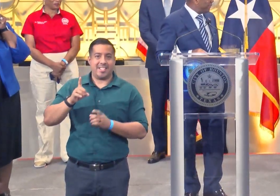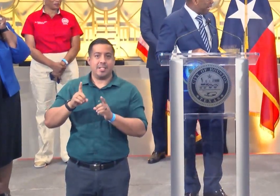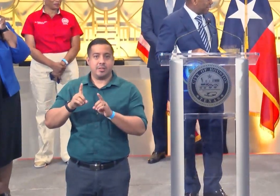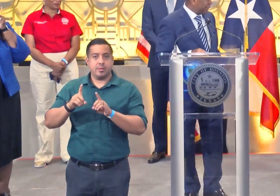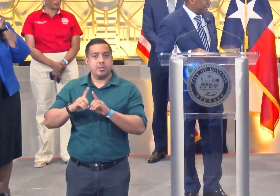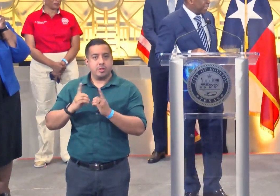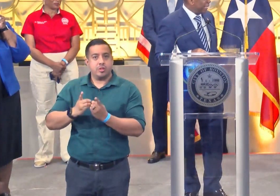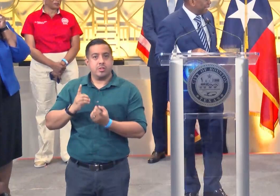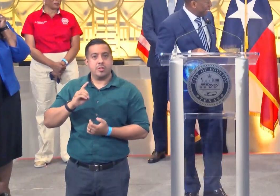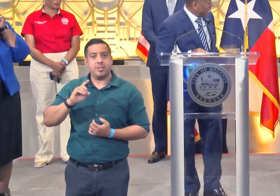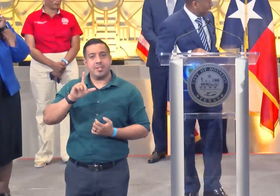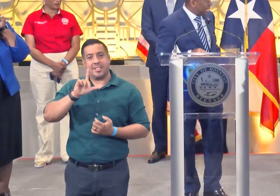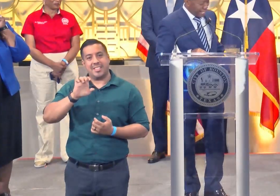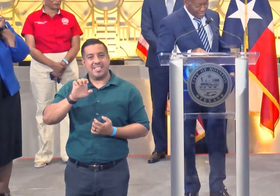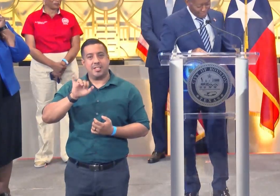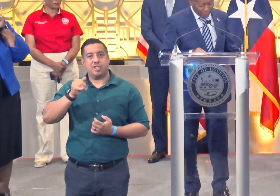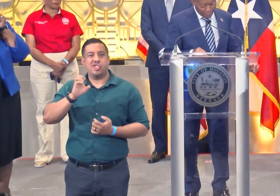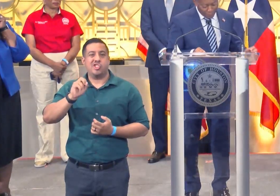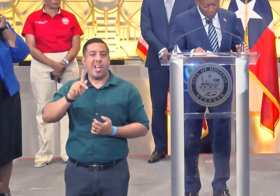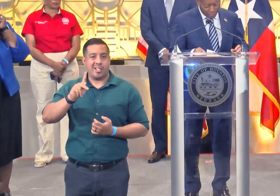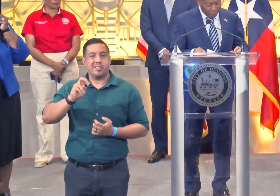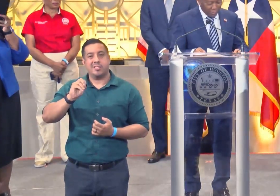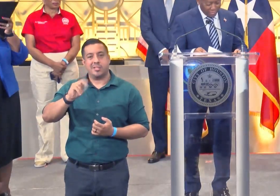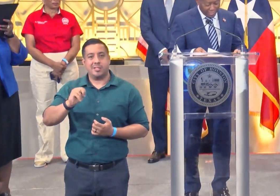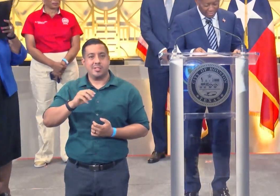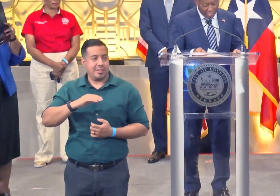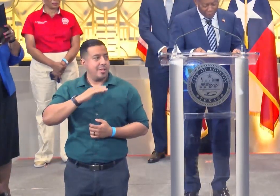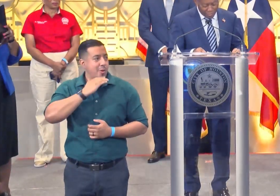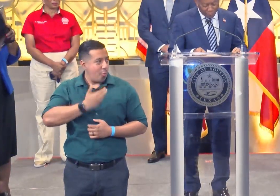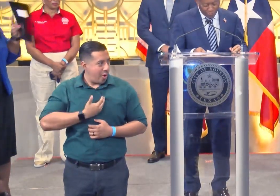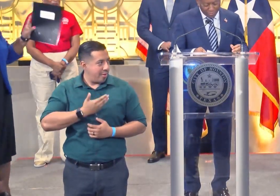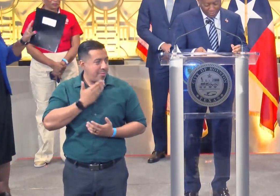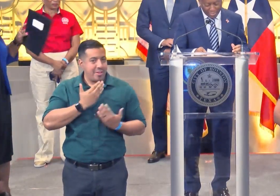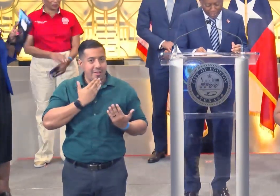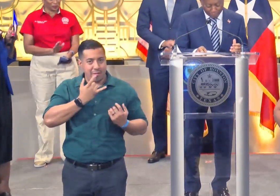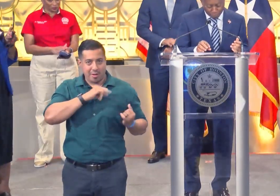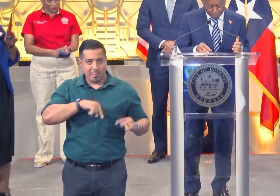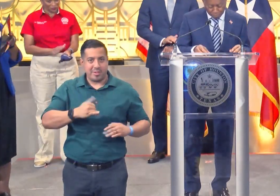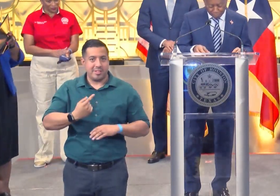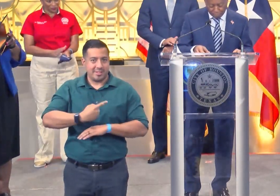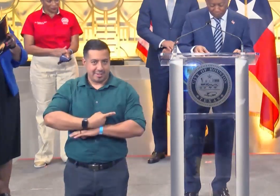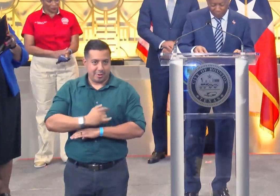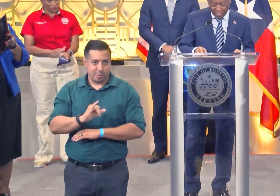Sheila Jackson Lee. You know, welcome and good to have her here with us today.